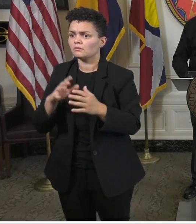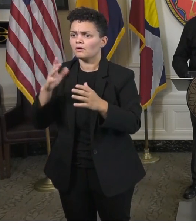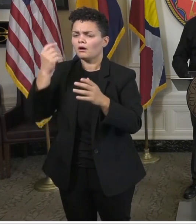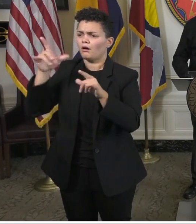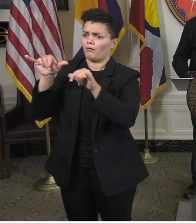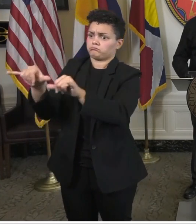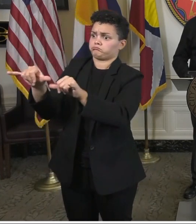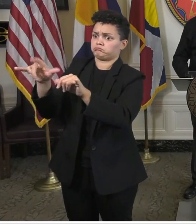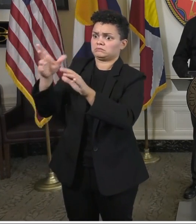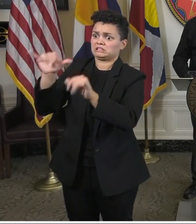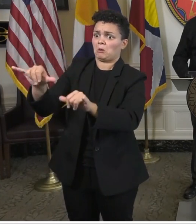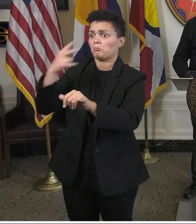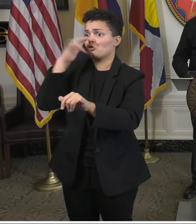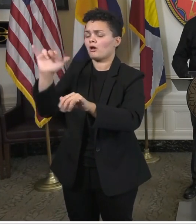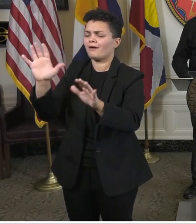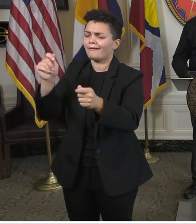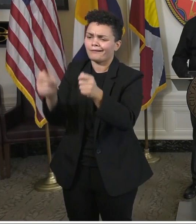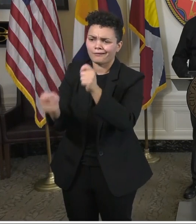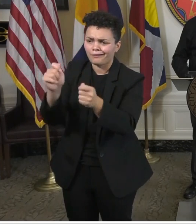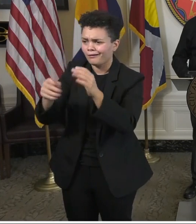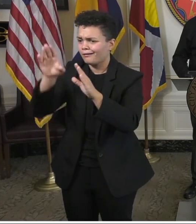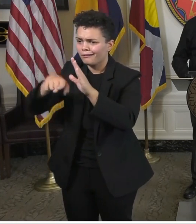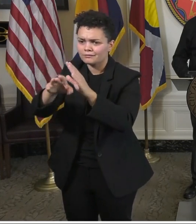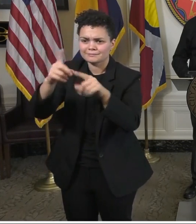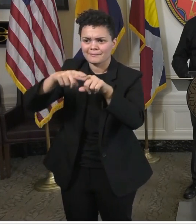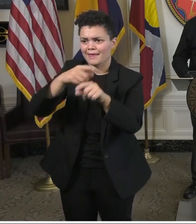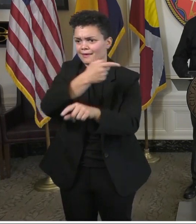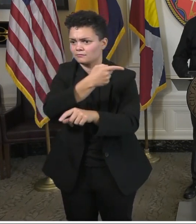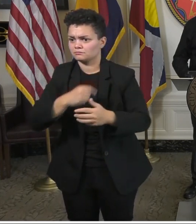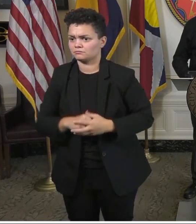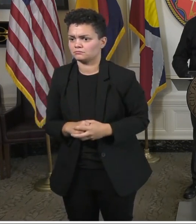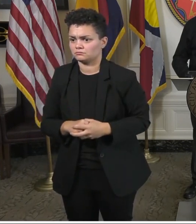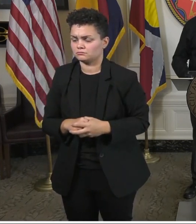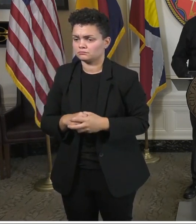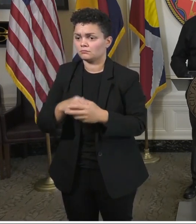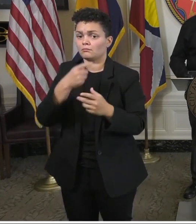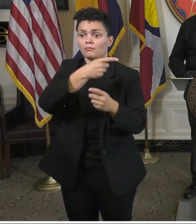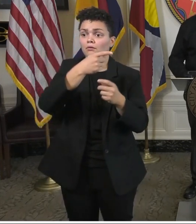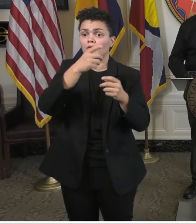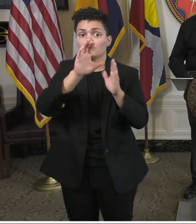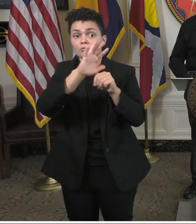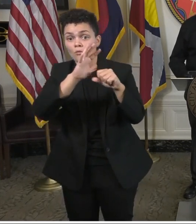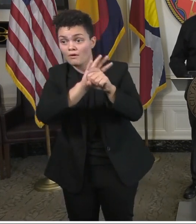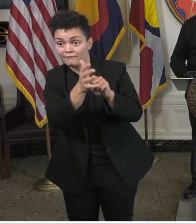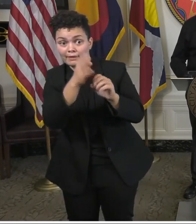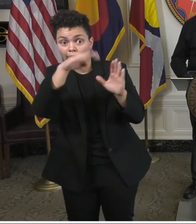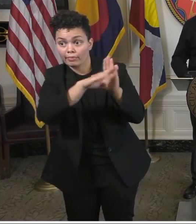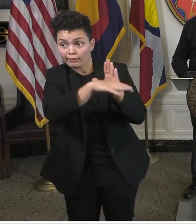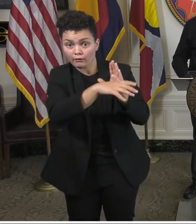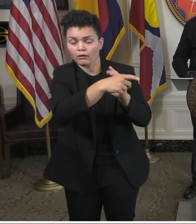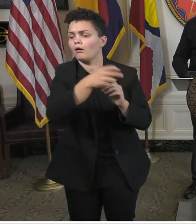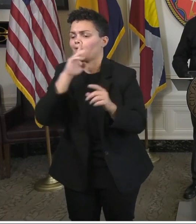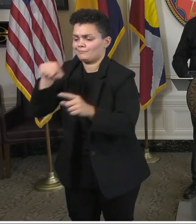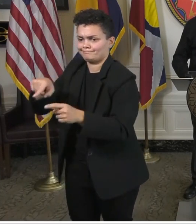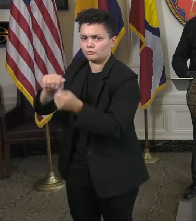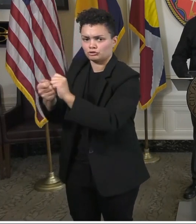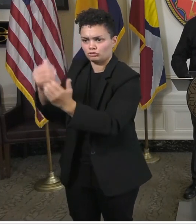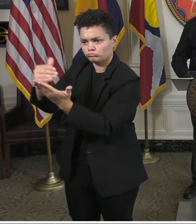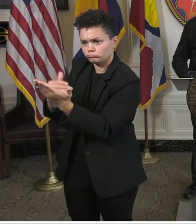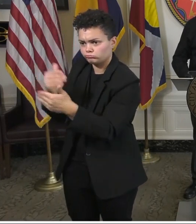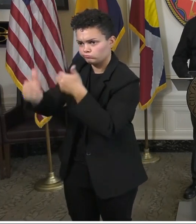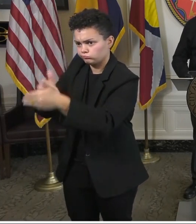change, the plan will adapt and change with it. Additionally, every task in the recovery action plan goes through a